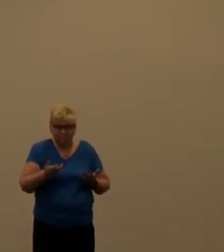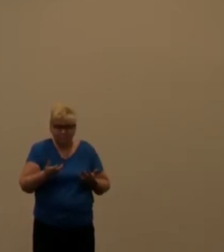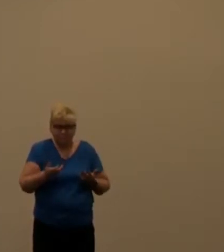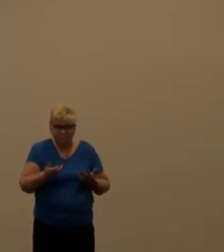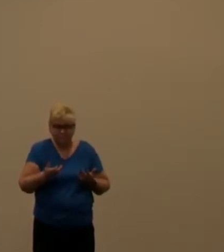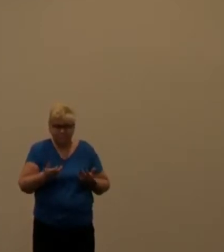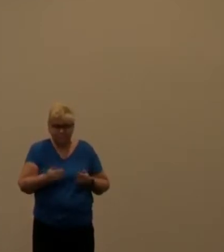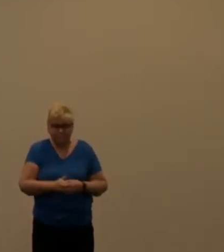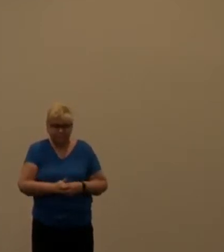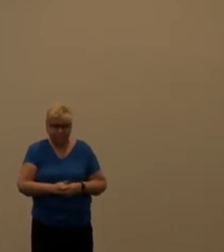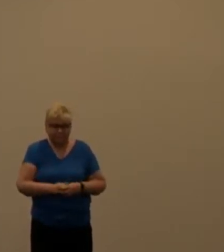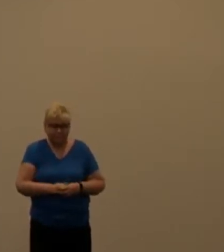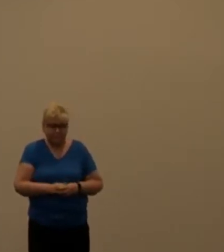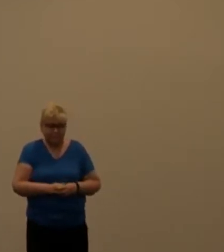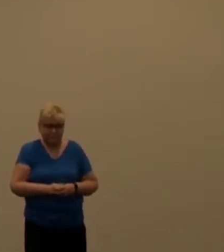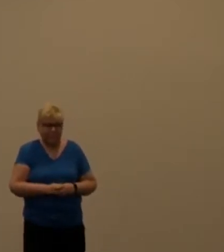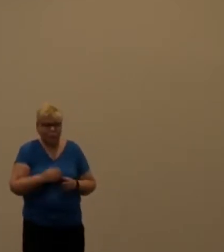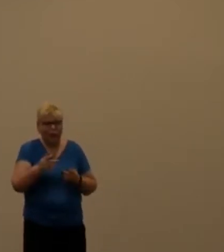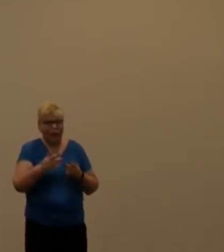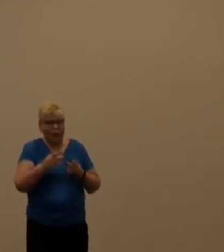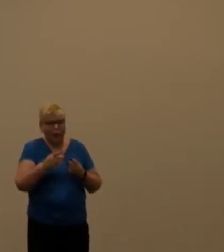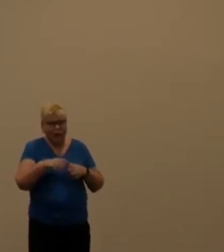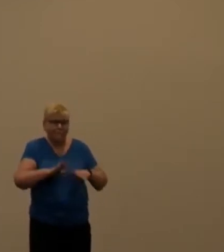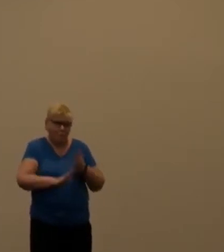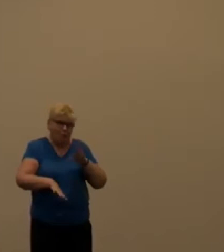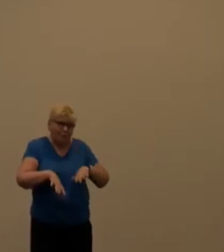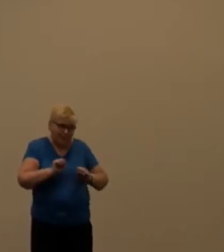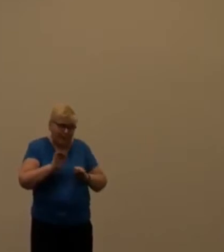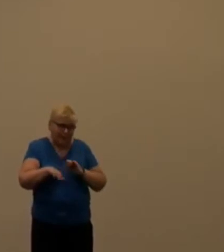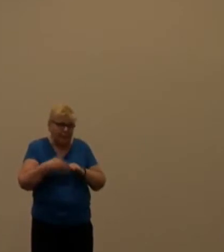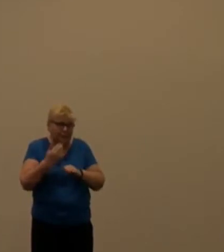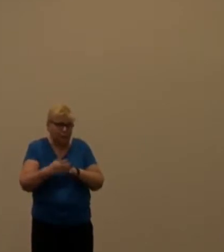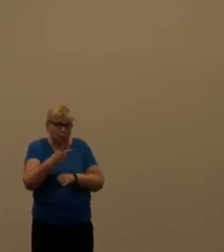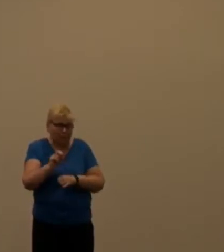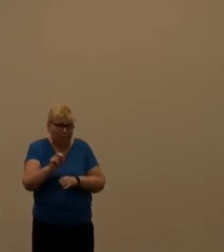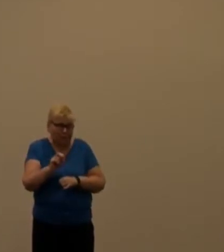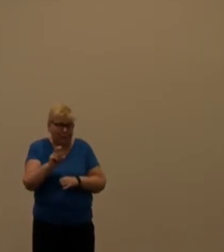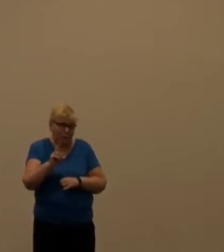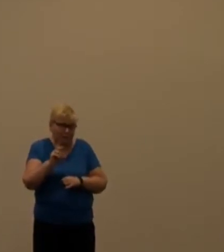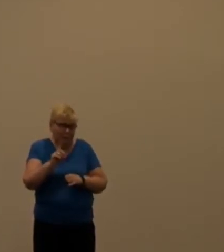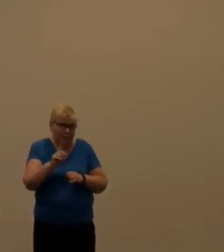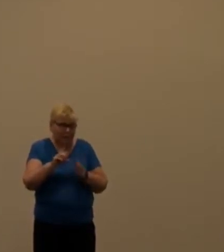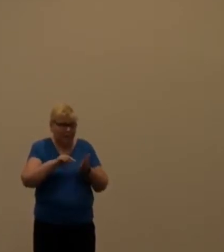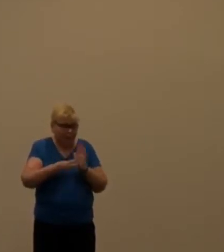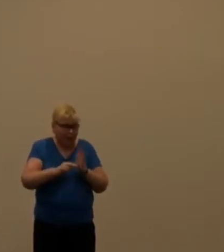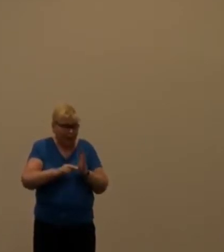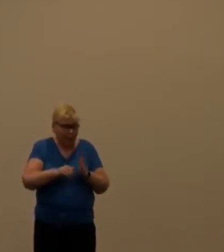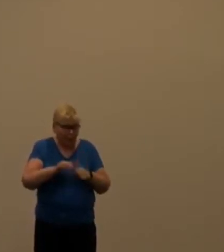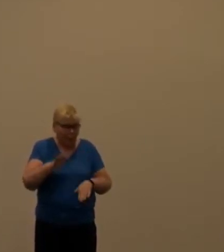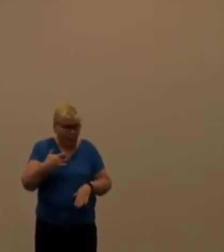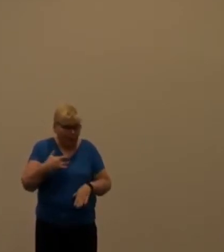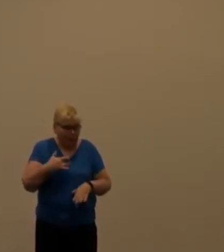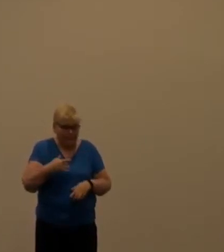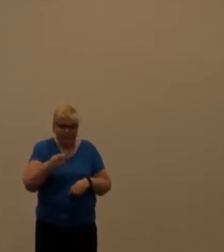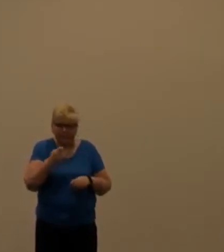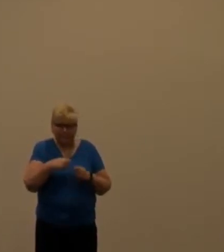So that changed a lot. Let's say we first planned the go live in 2020, so we basically just moved the